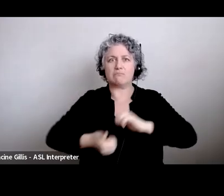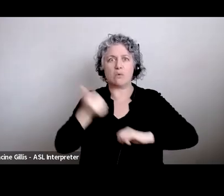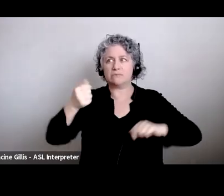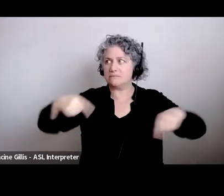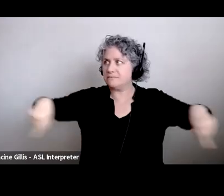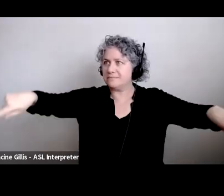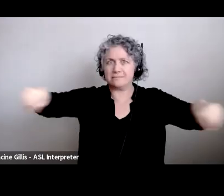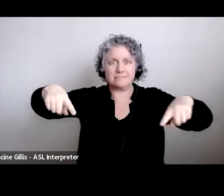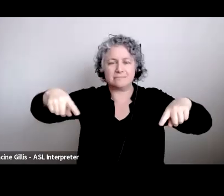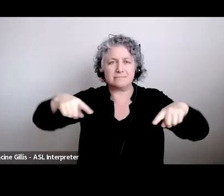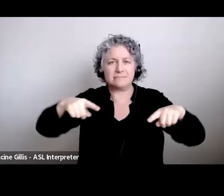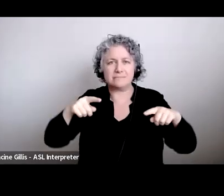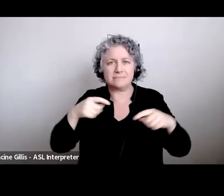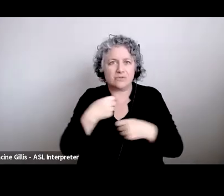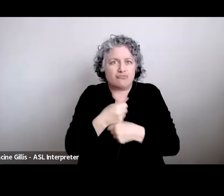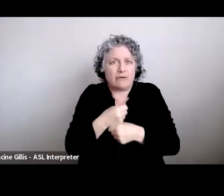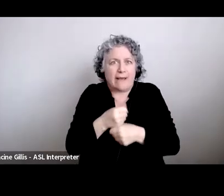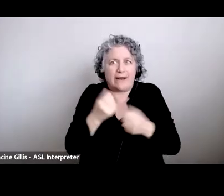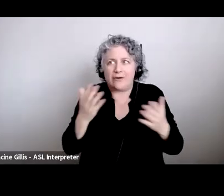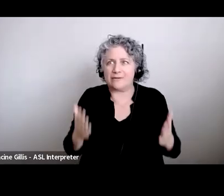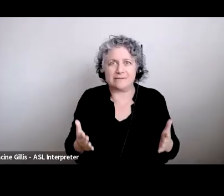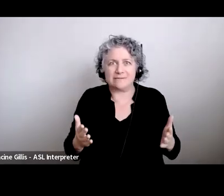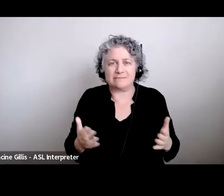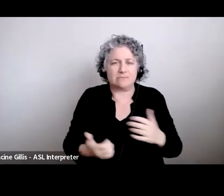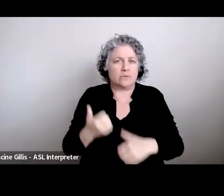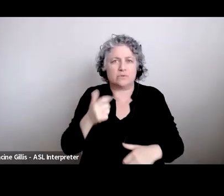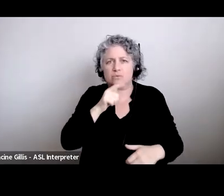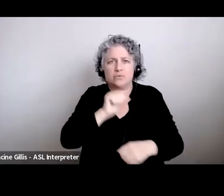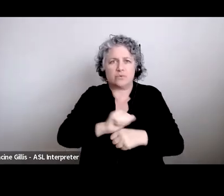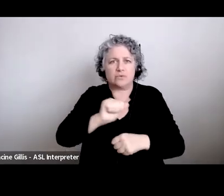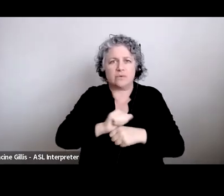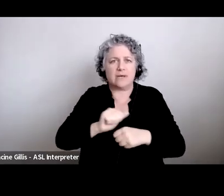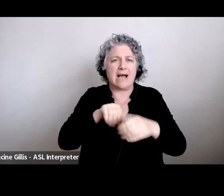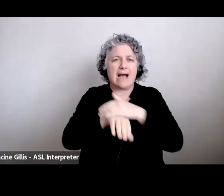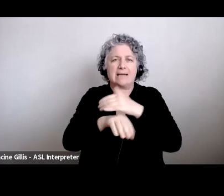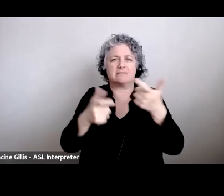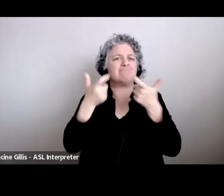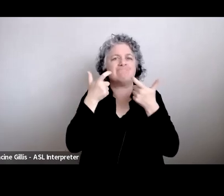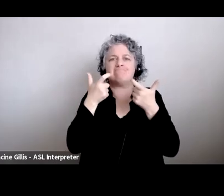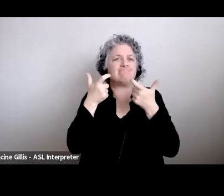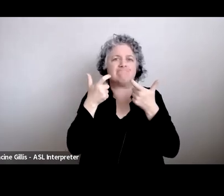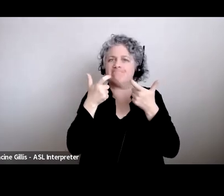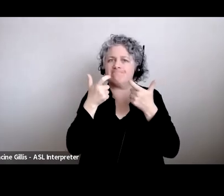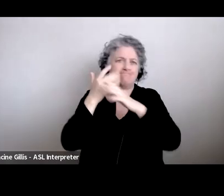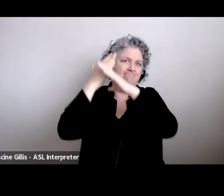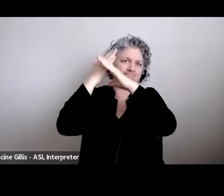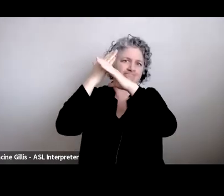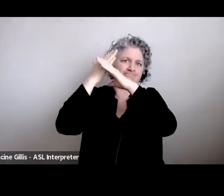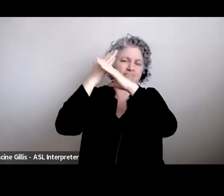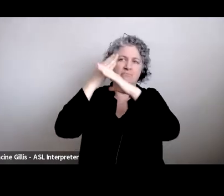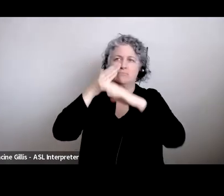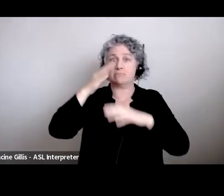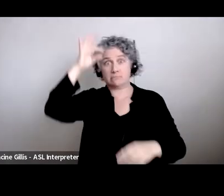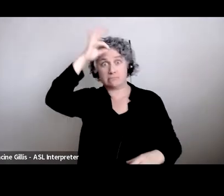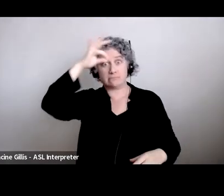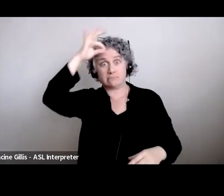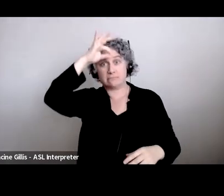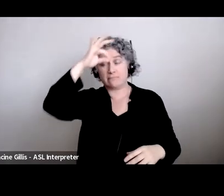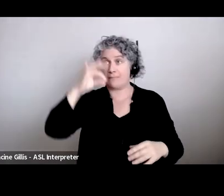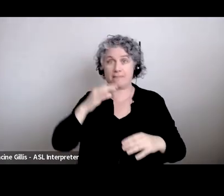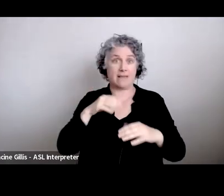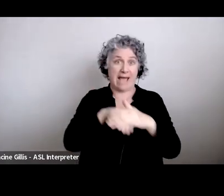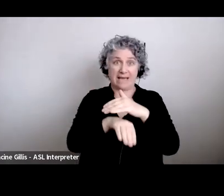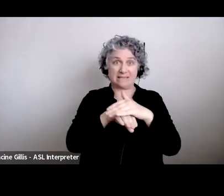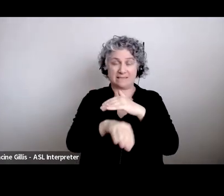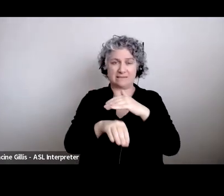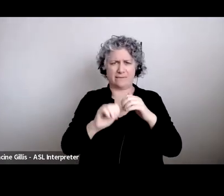the majority of people working, just because of the access point, without even being aware of it. It's just the access point of